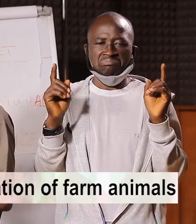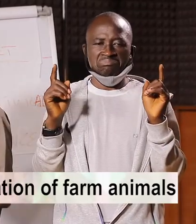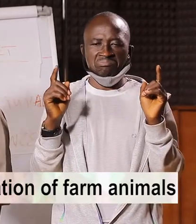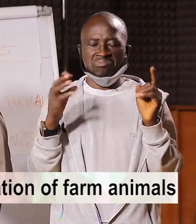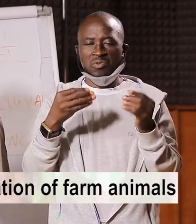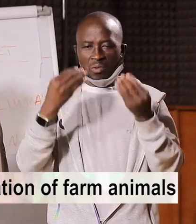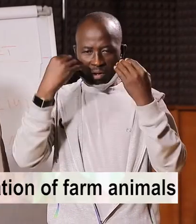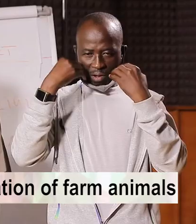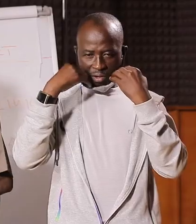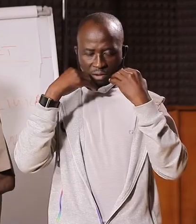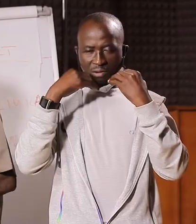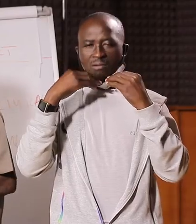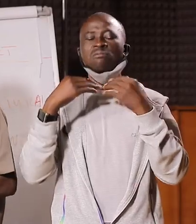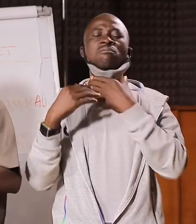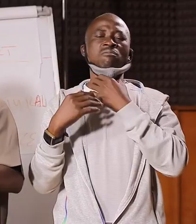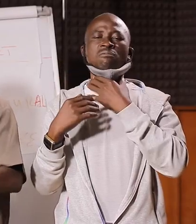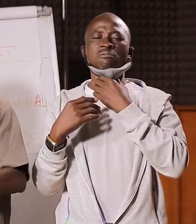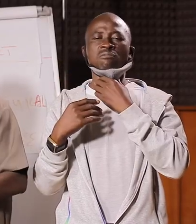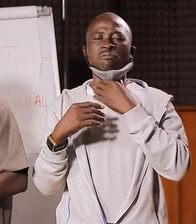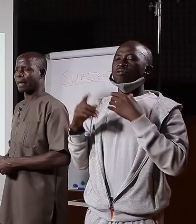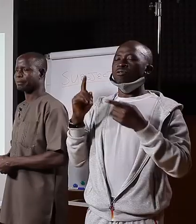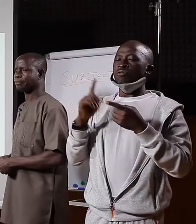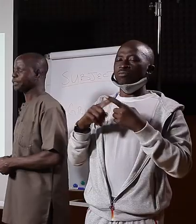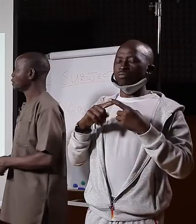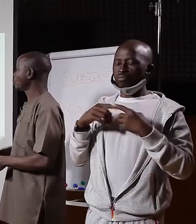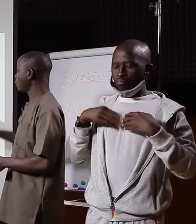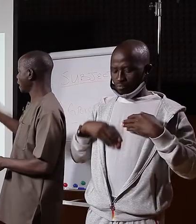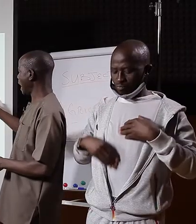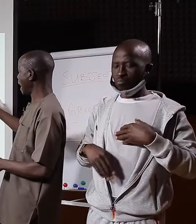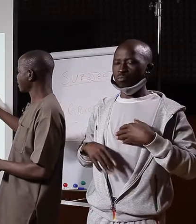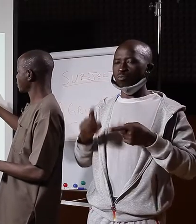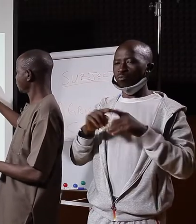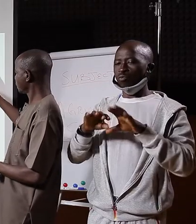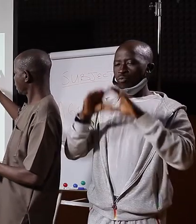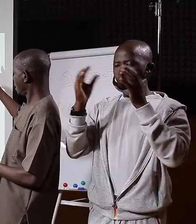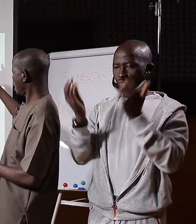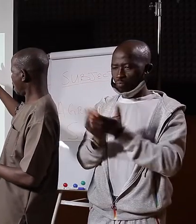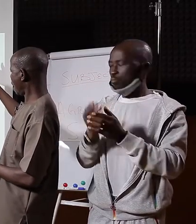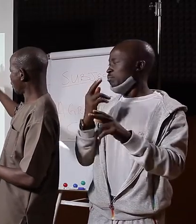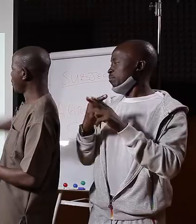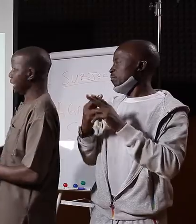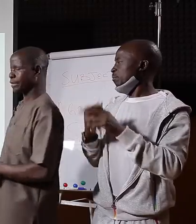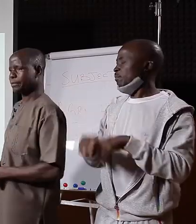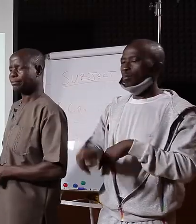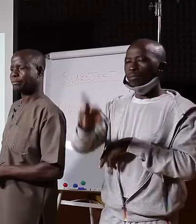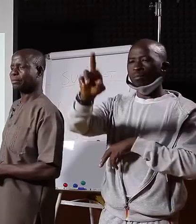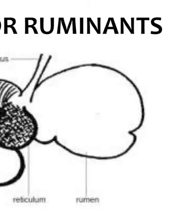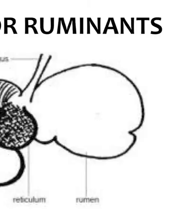through the esophagus to a projected stomach known as